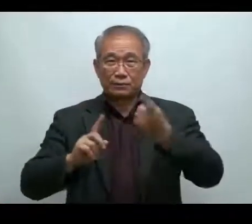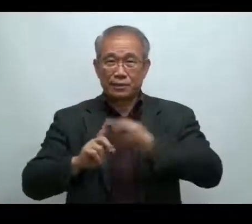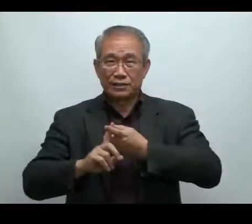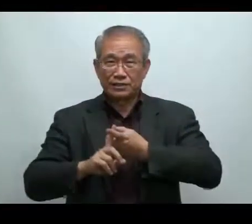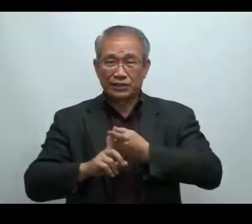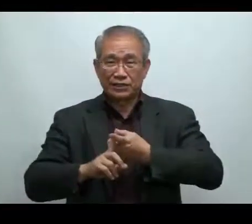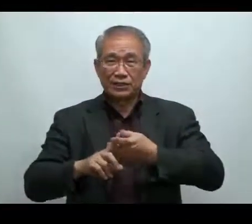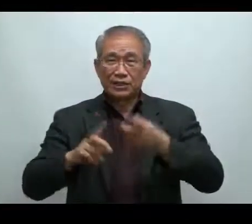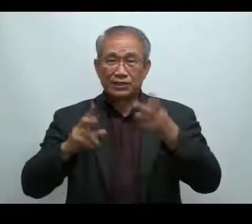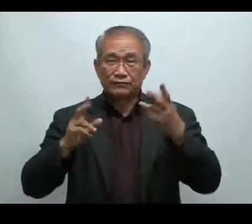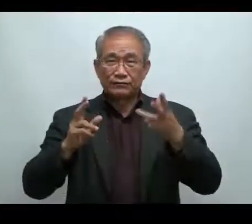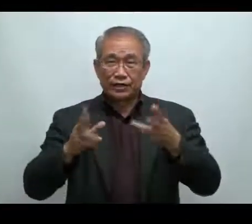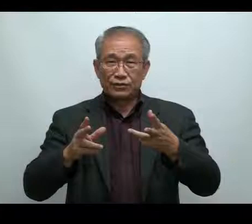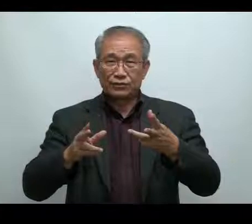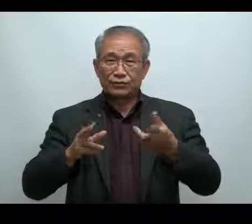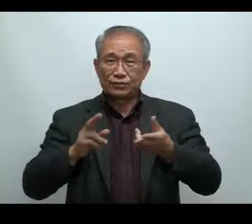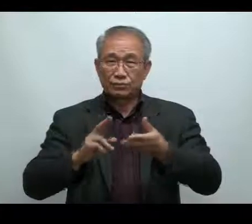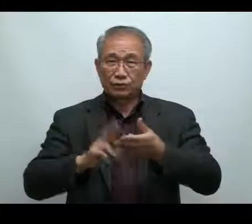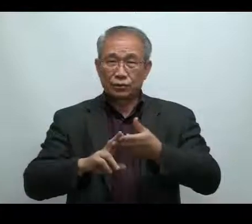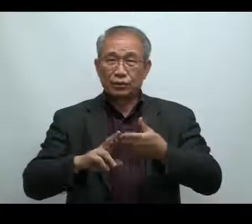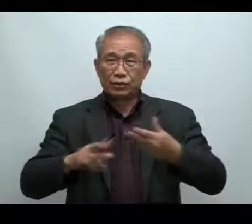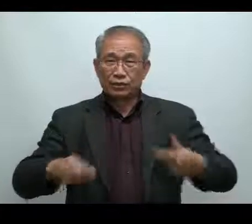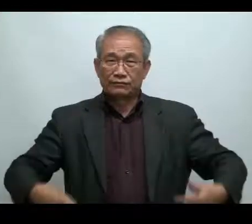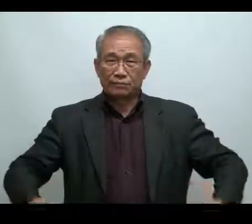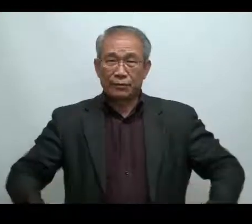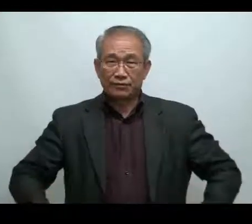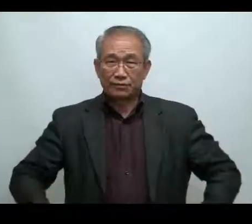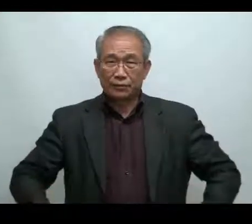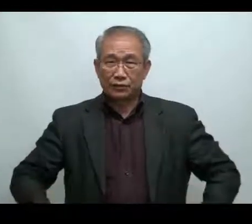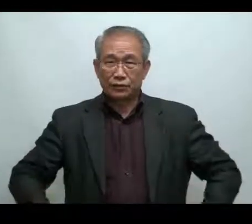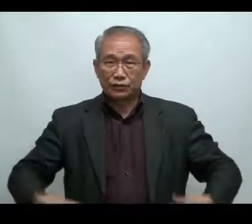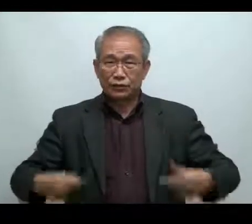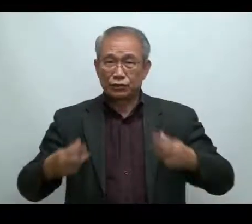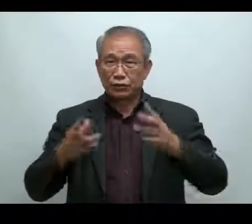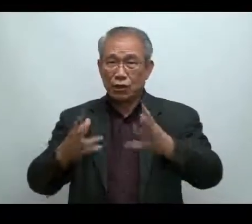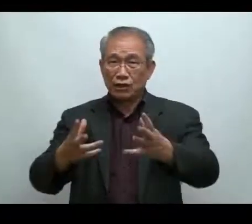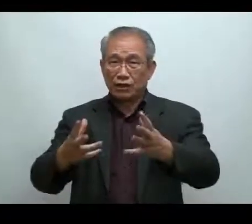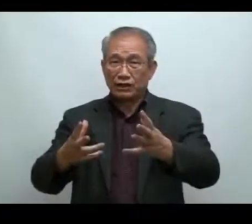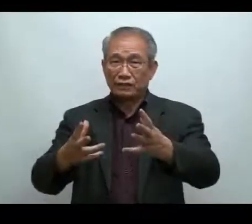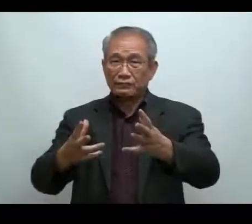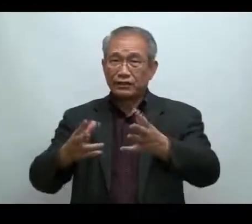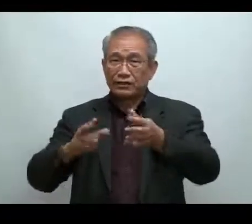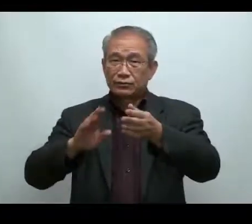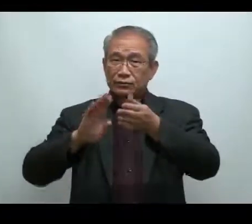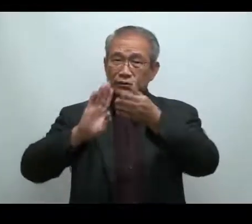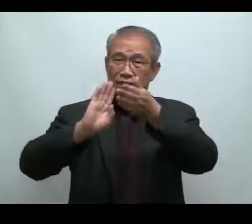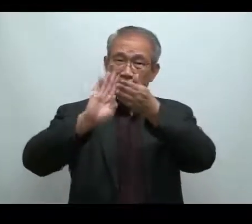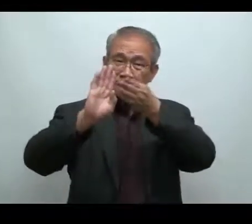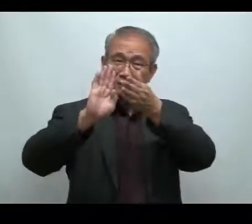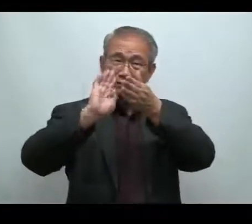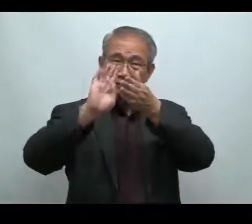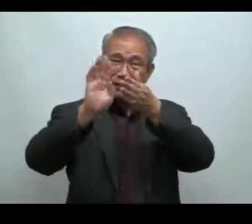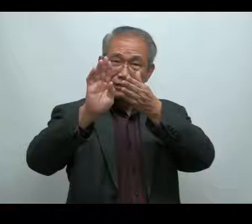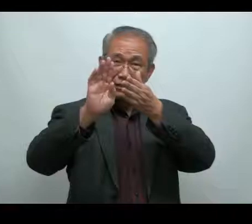one in singing. Phonation is number two. If the breath support is not strong enough to set the